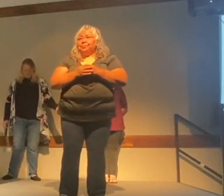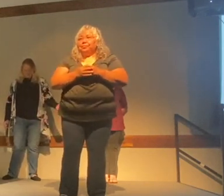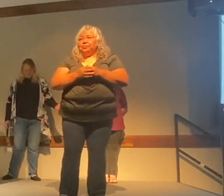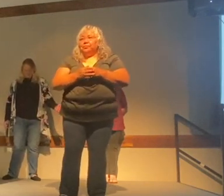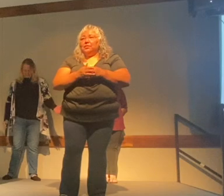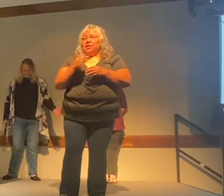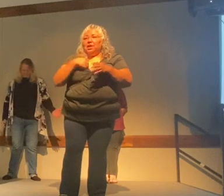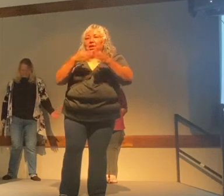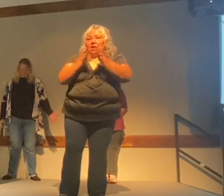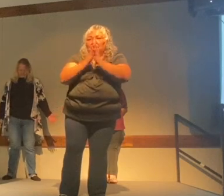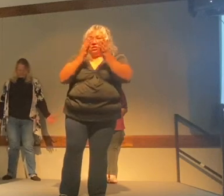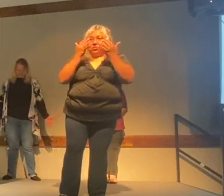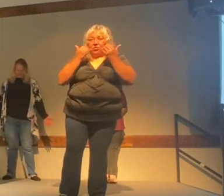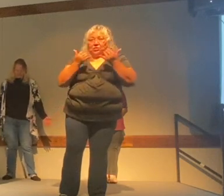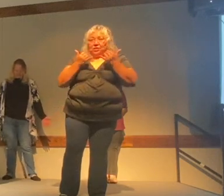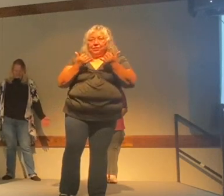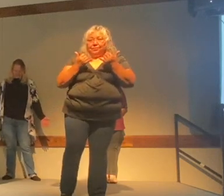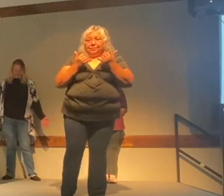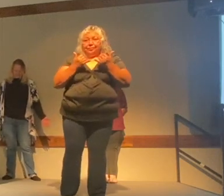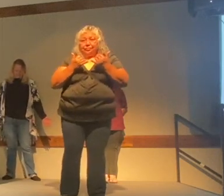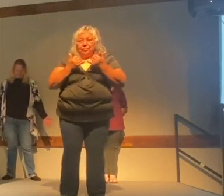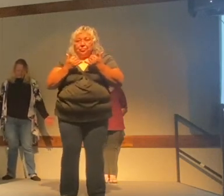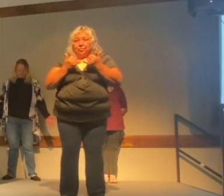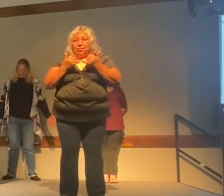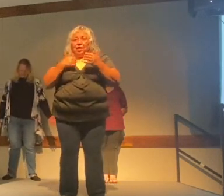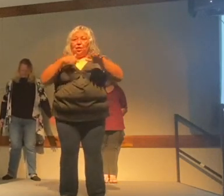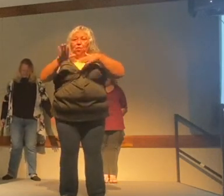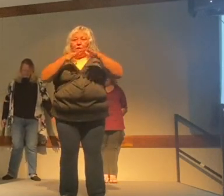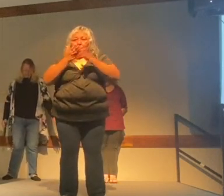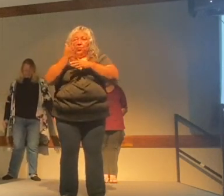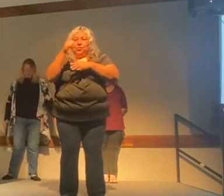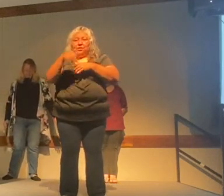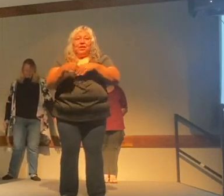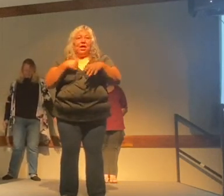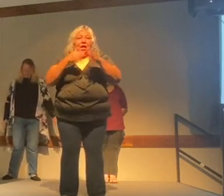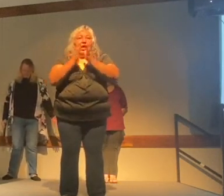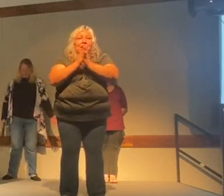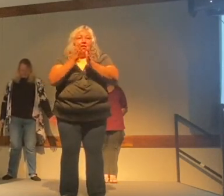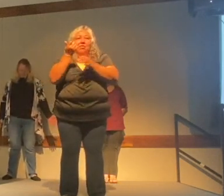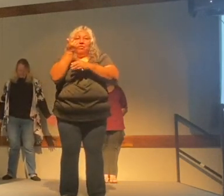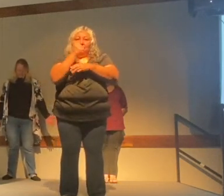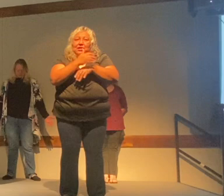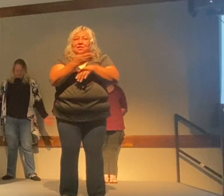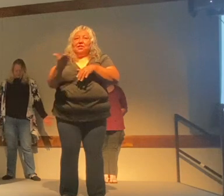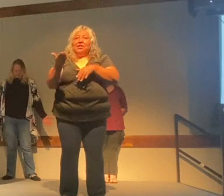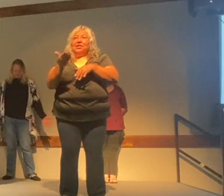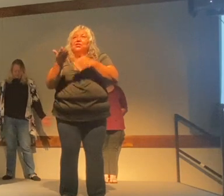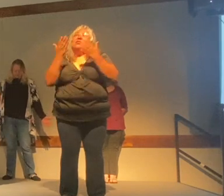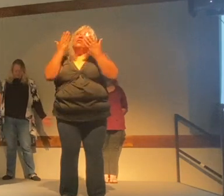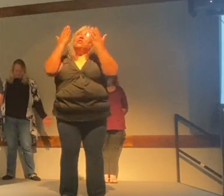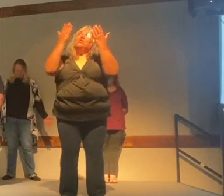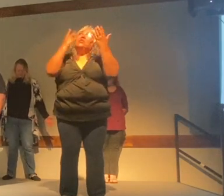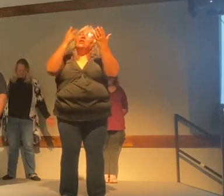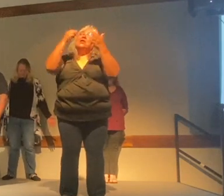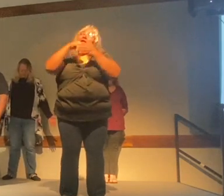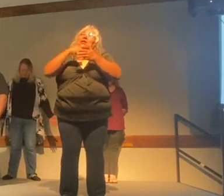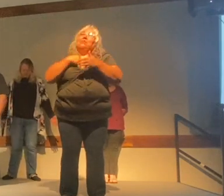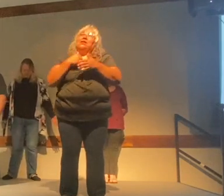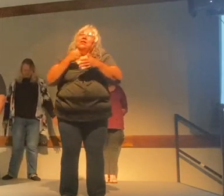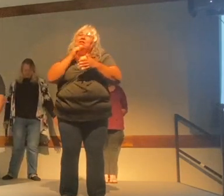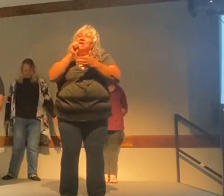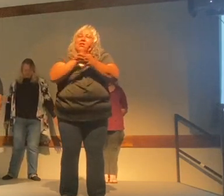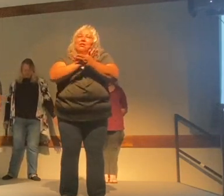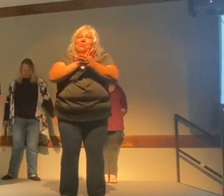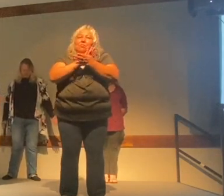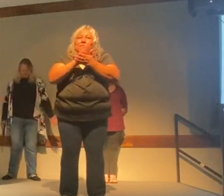I ask today, as I walk through this, I ask that if there is anything that you see in me that is unpleasing